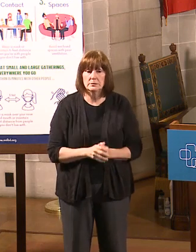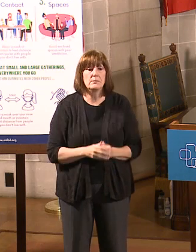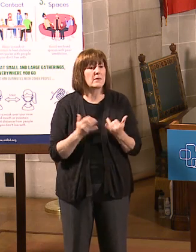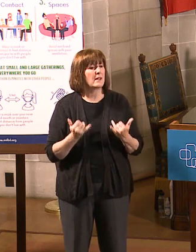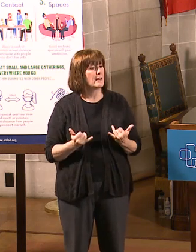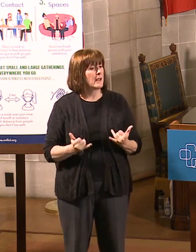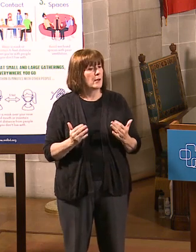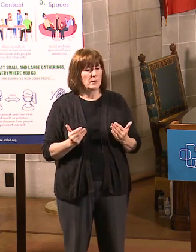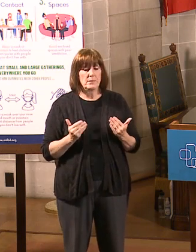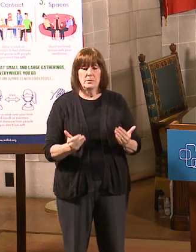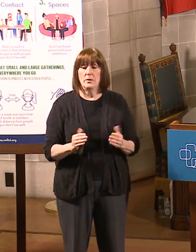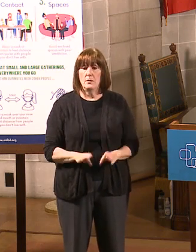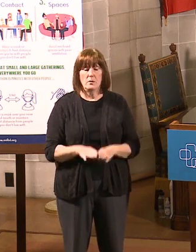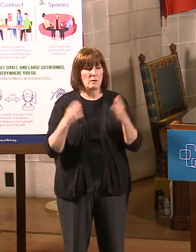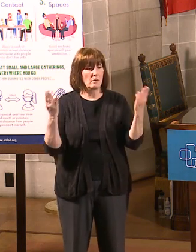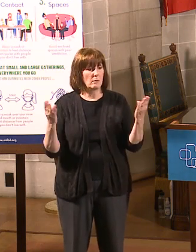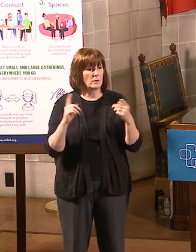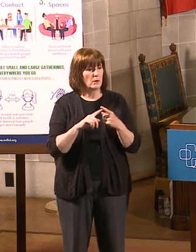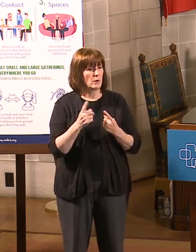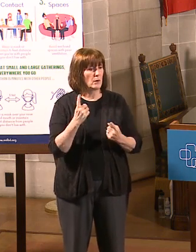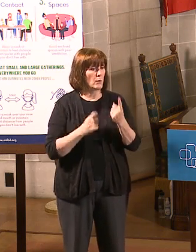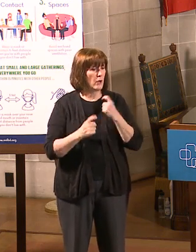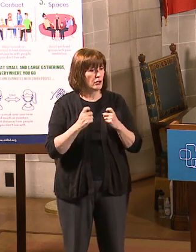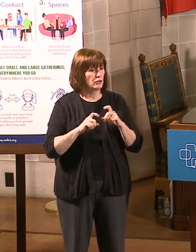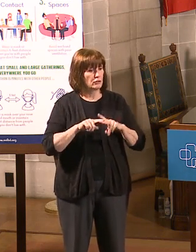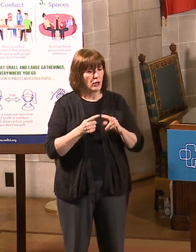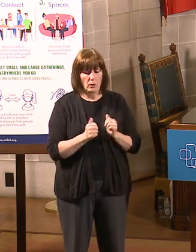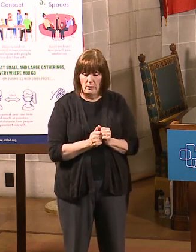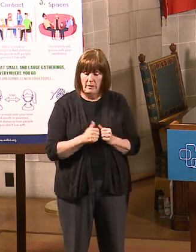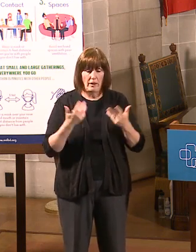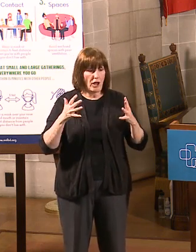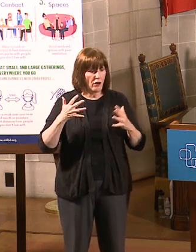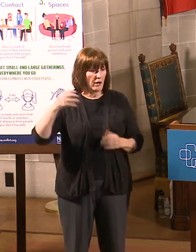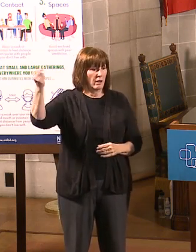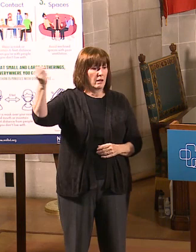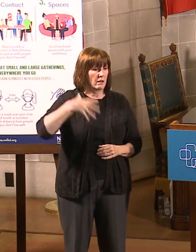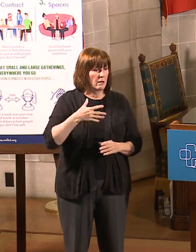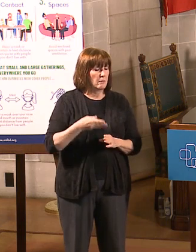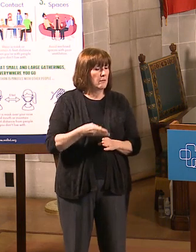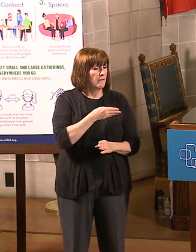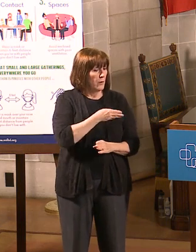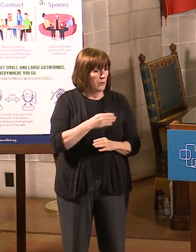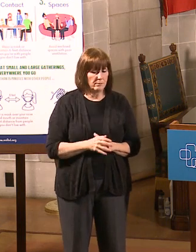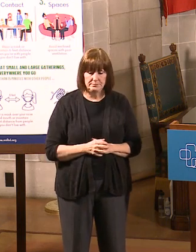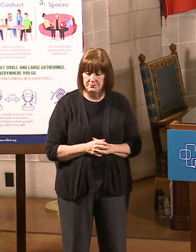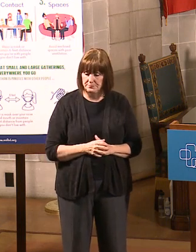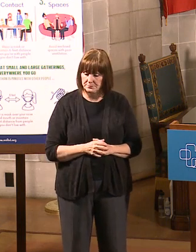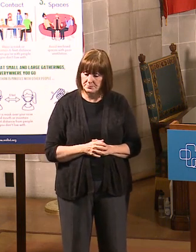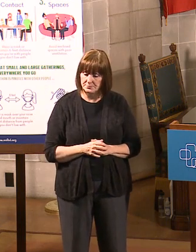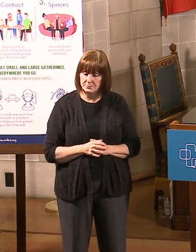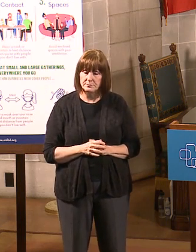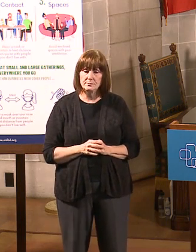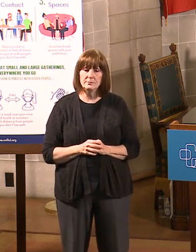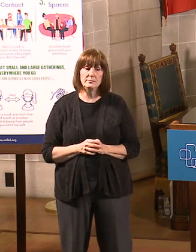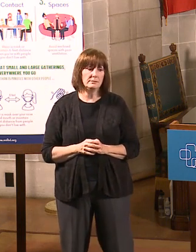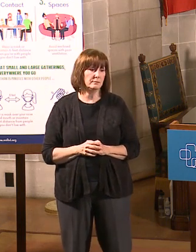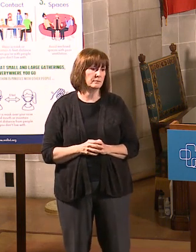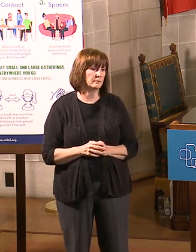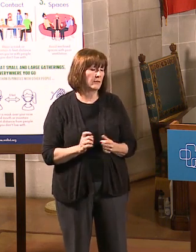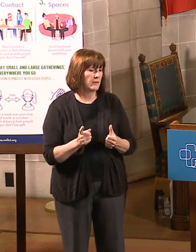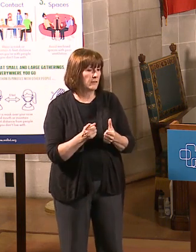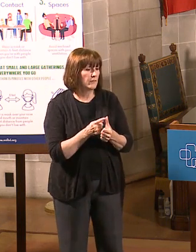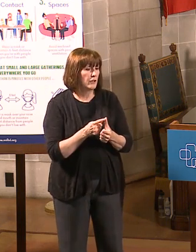I'm going to go ahead and open it up to questions and answers, starting with the questions that were submitted ahead of time. So taking first